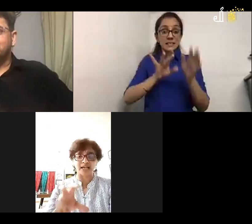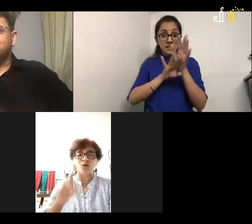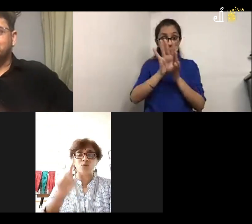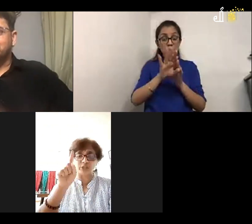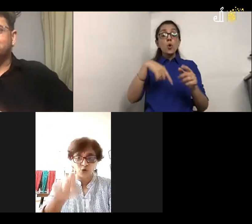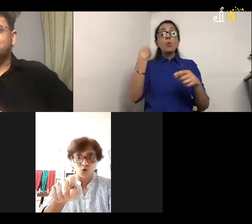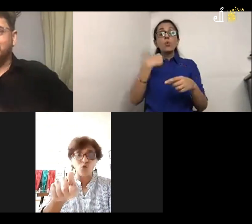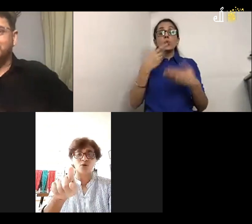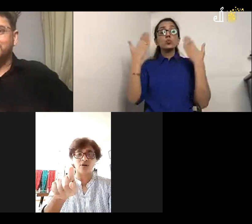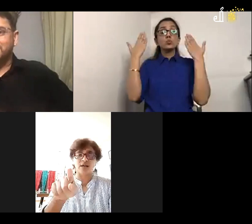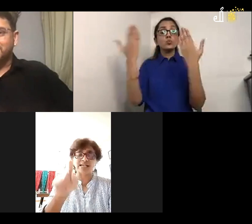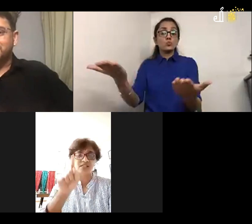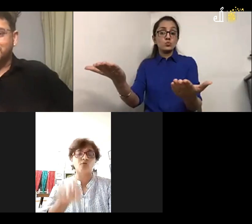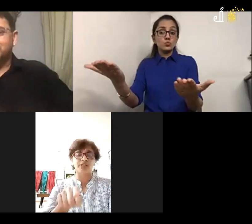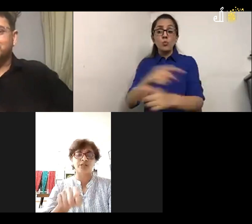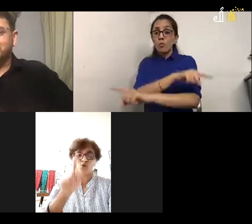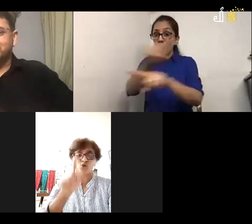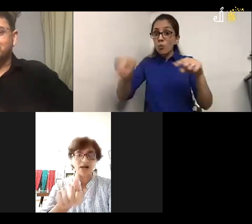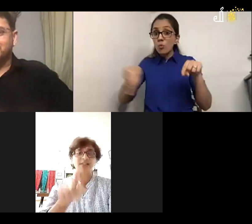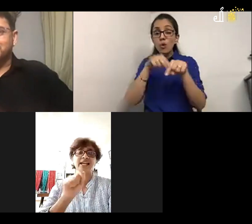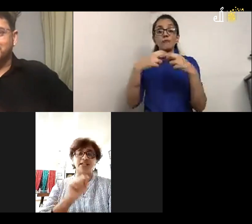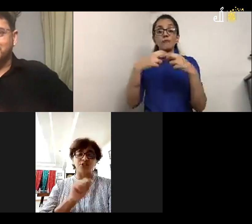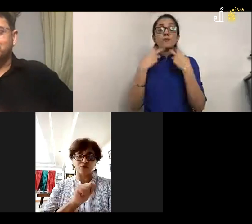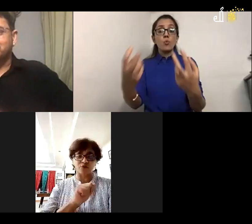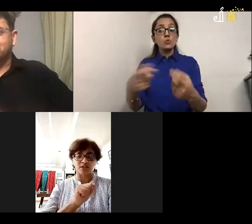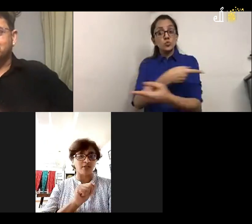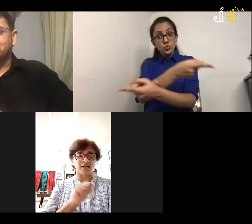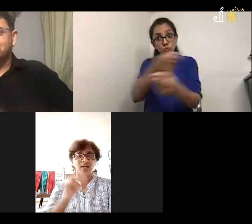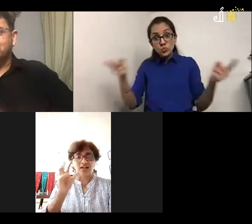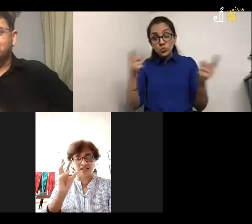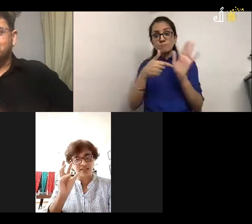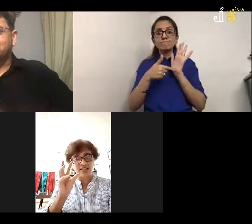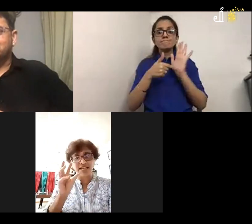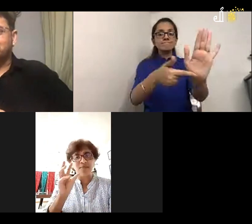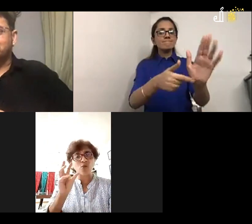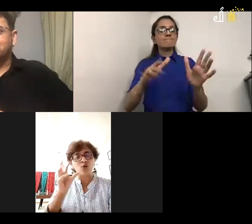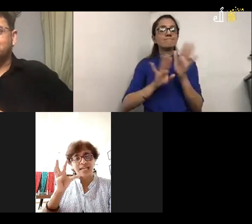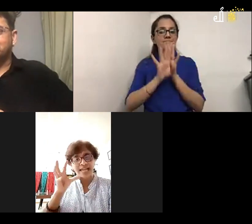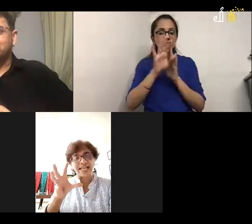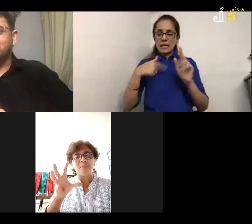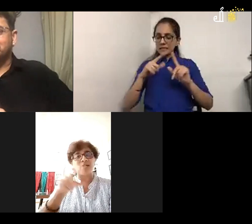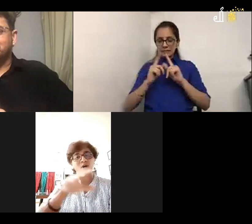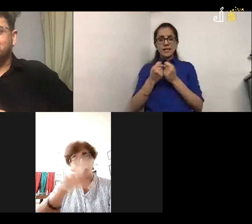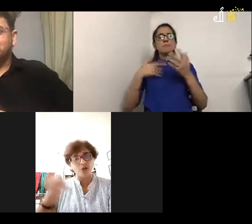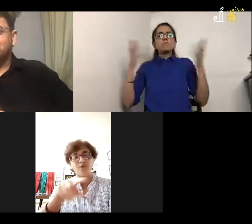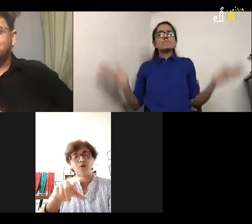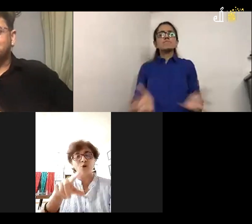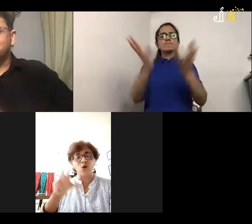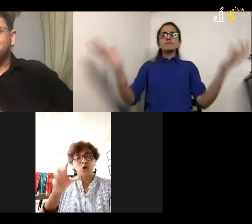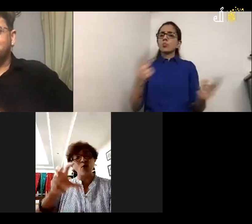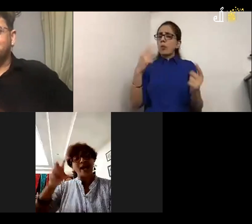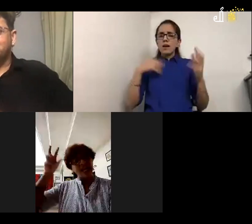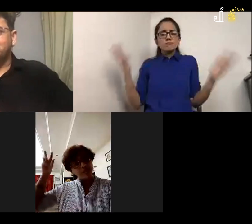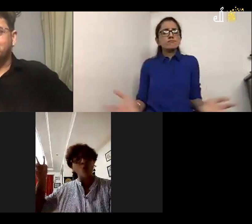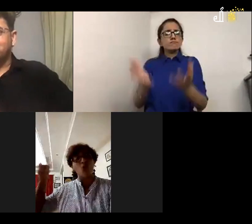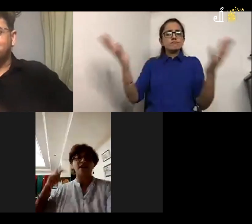be done with you as the voice. You are the agent of Here a Million. The team is only enabling all of you